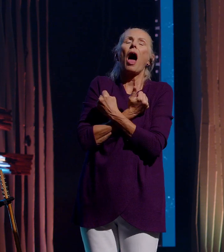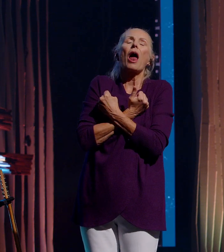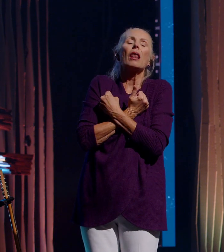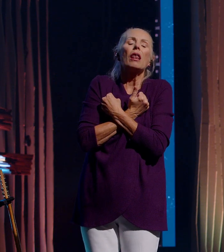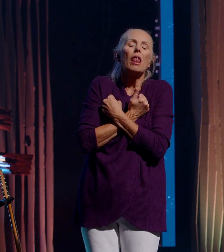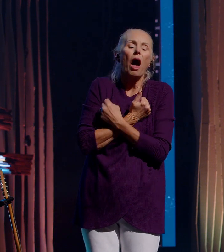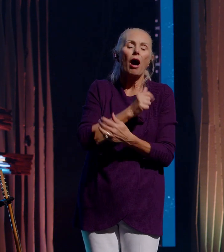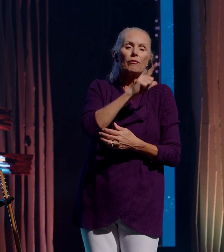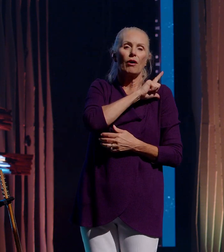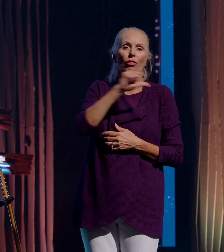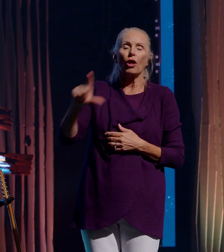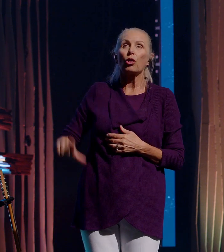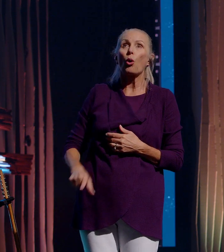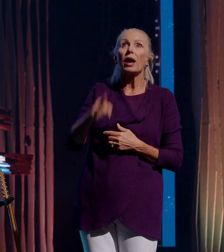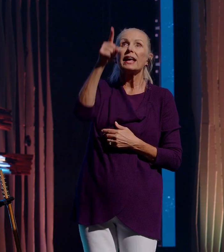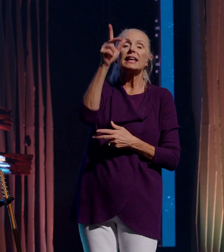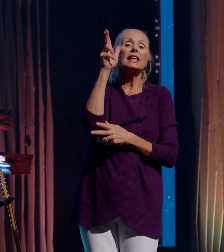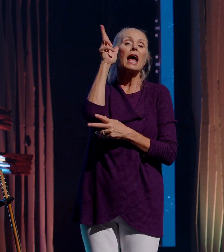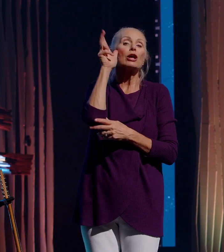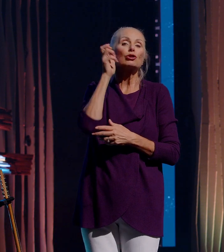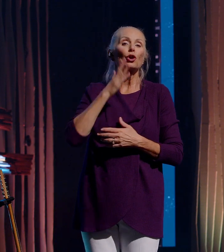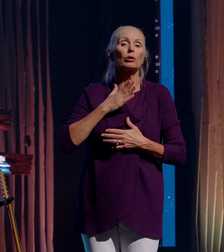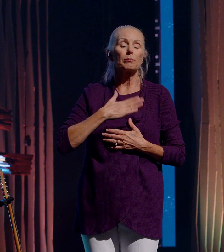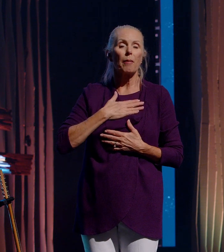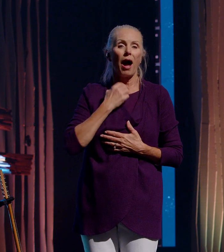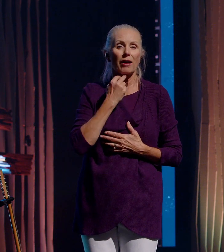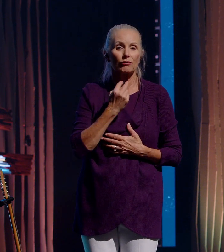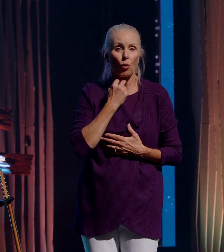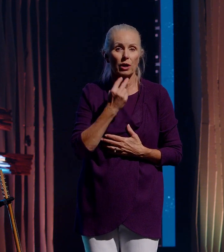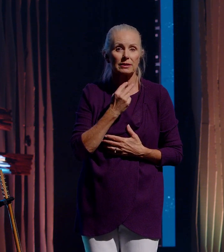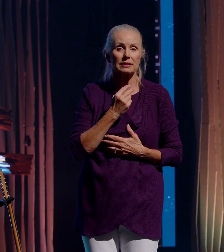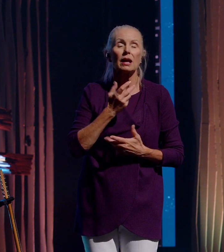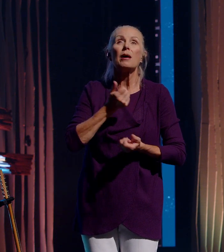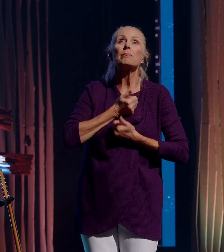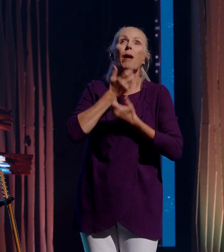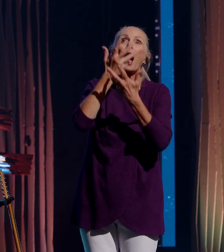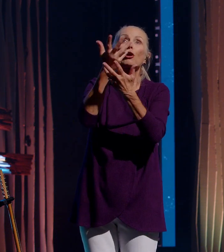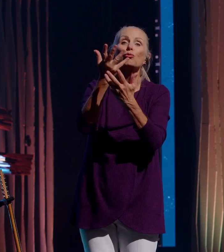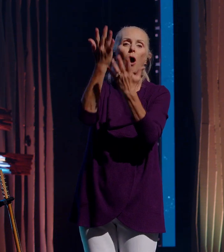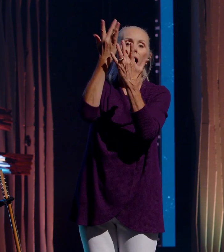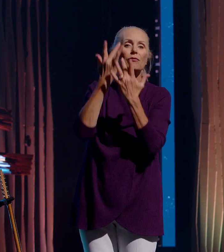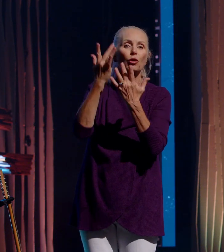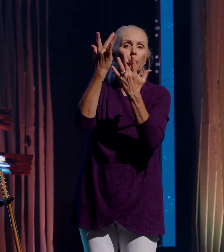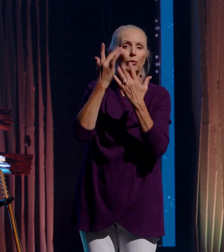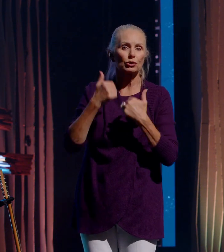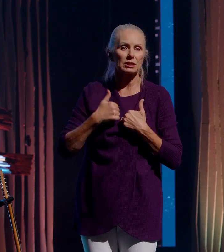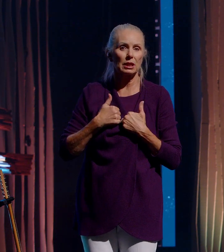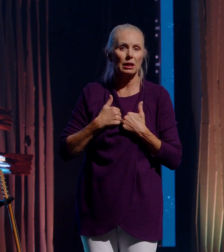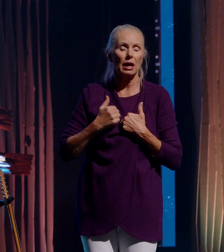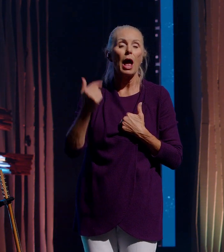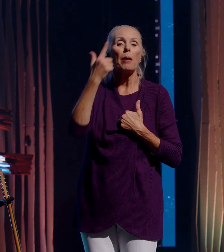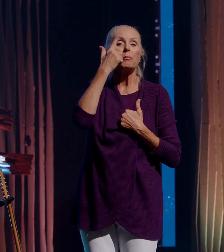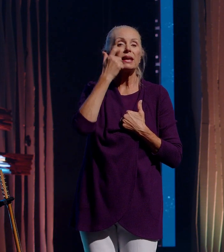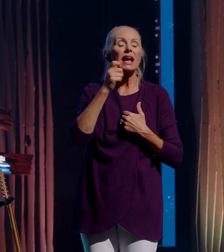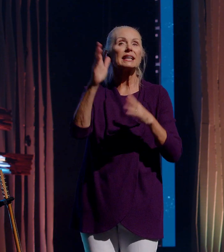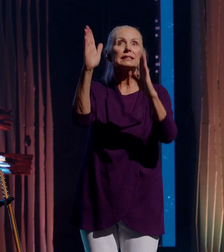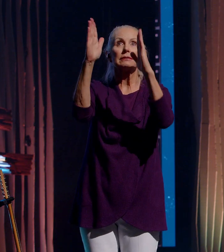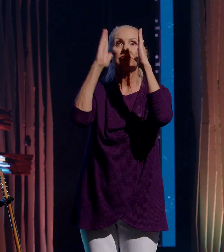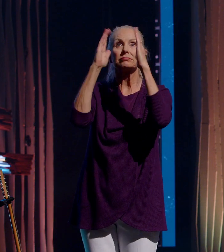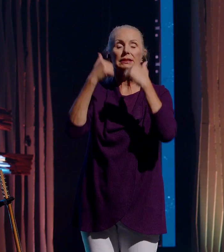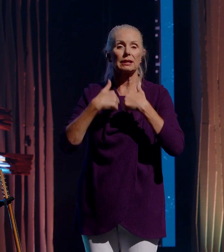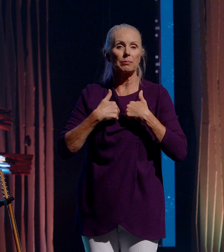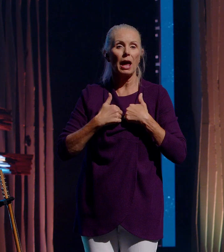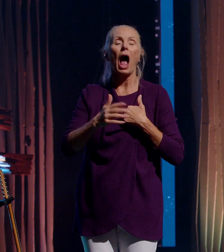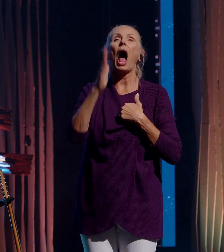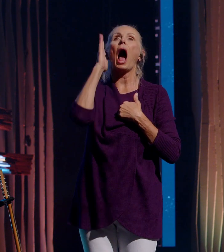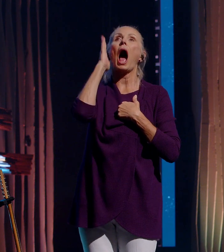Lord, for he has heard my voice. He heard my cry for mercy. Because he turned his ear to me, I will call